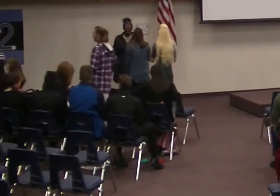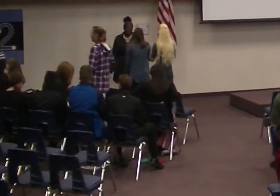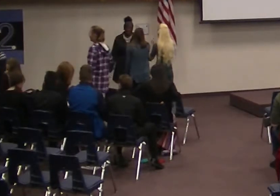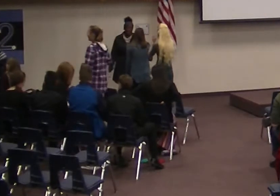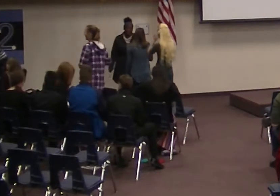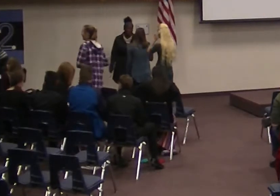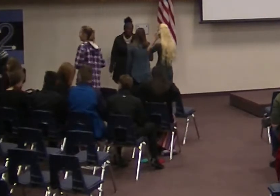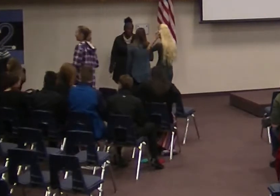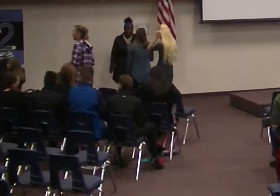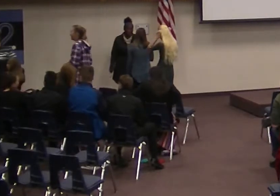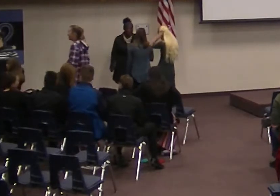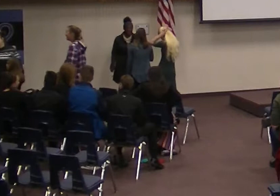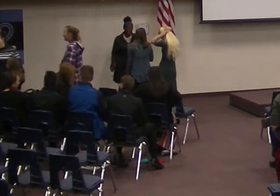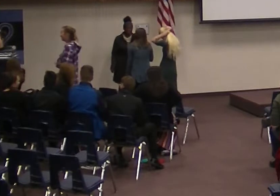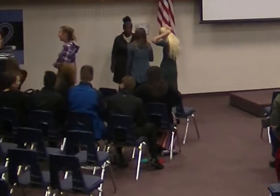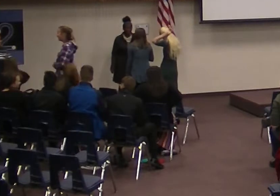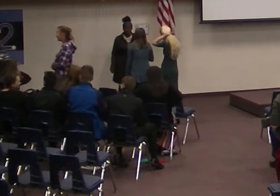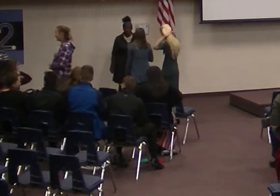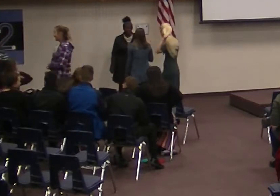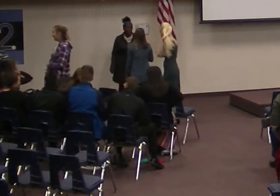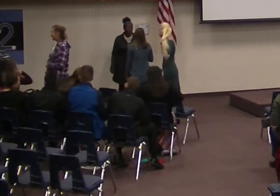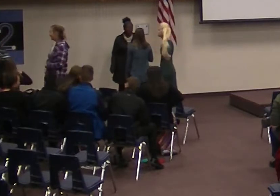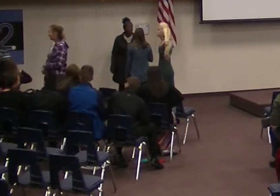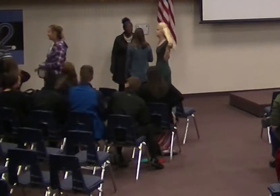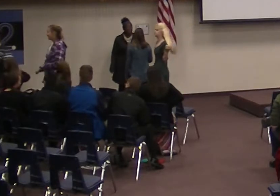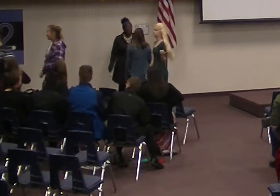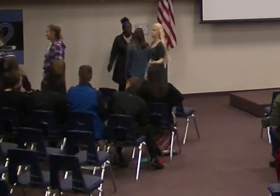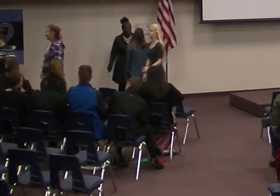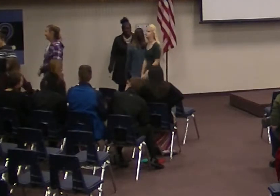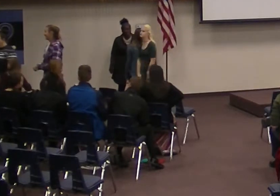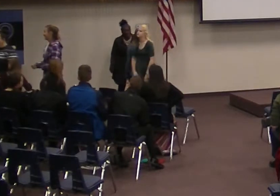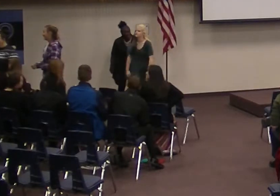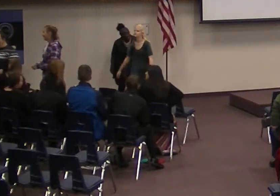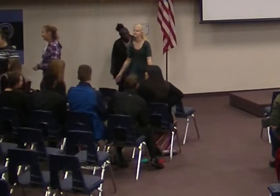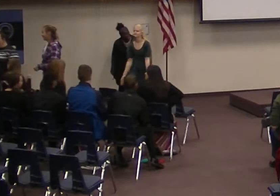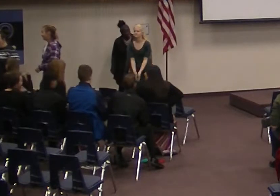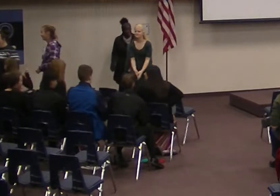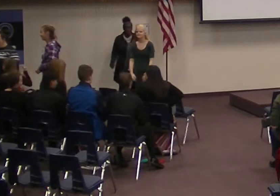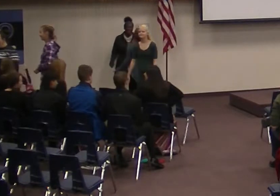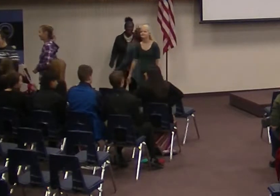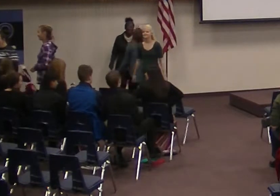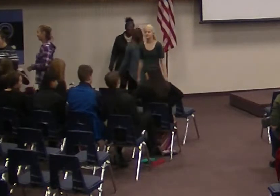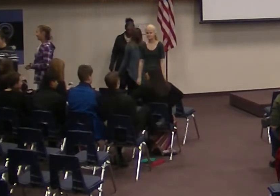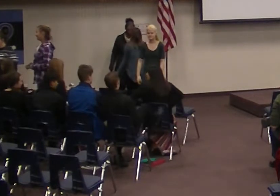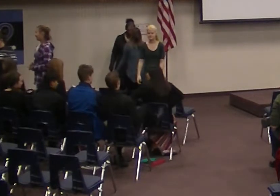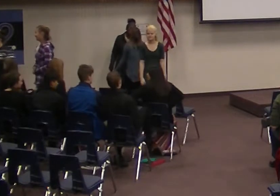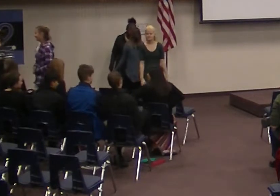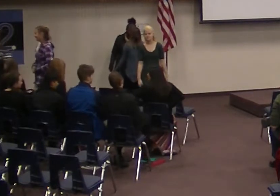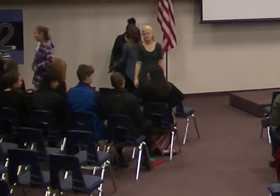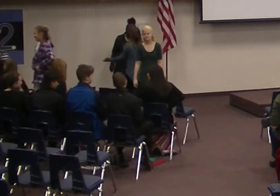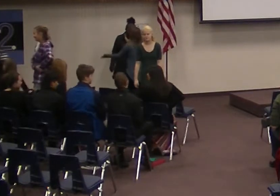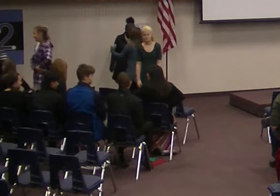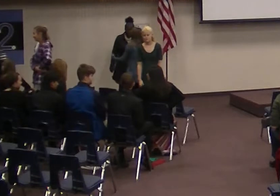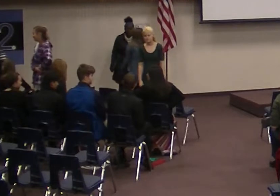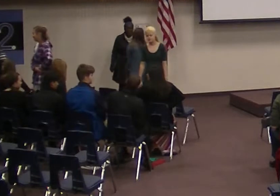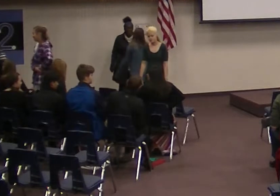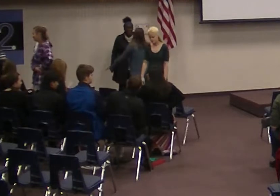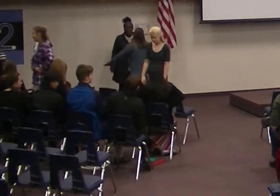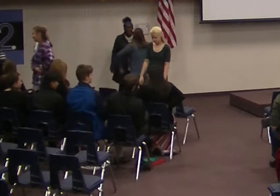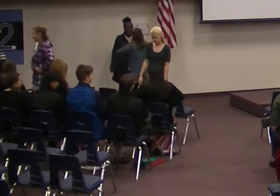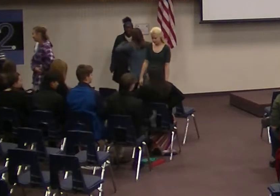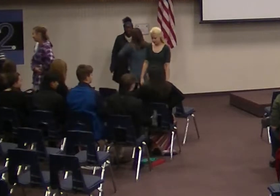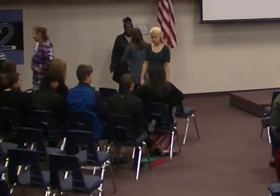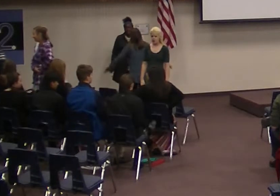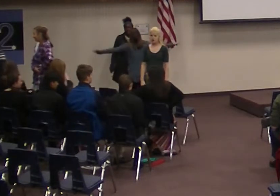The theme that's due interim, okay, that includes those 6 topics. I don't know how we're supposed to do it. Are we supposed to just use